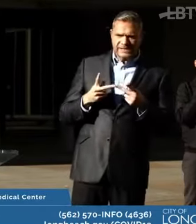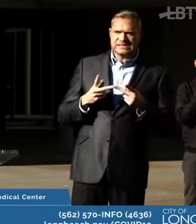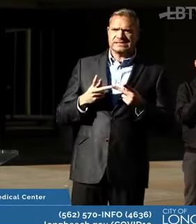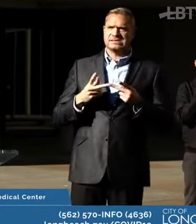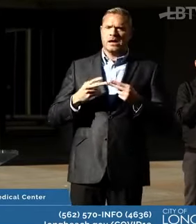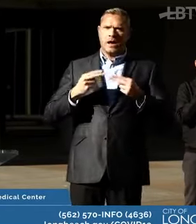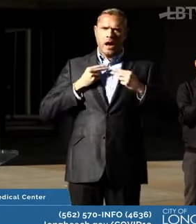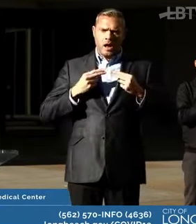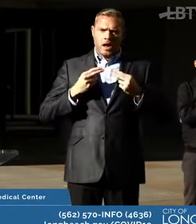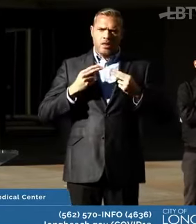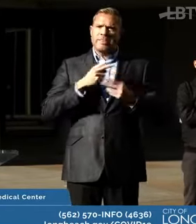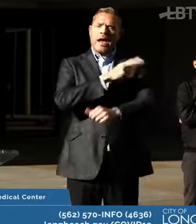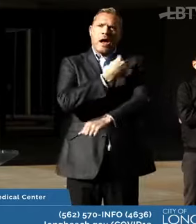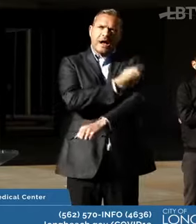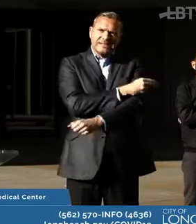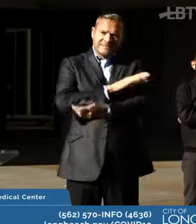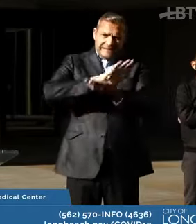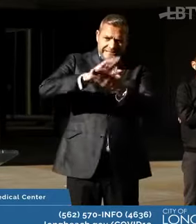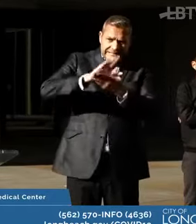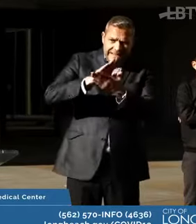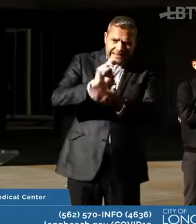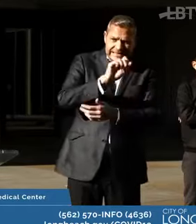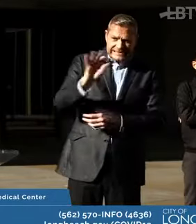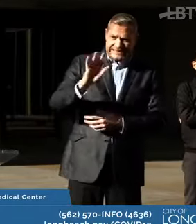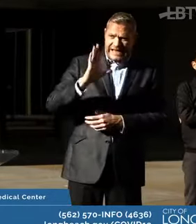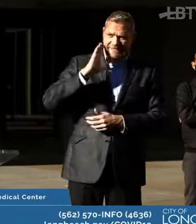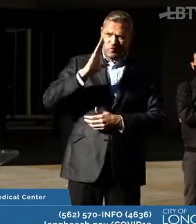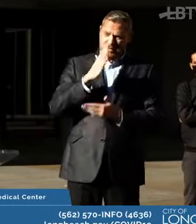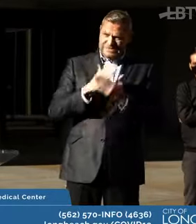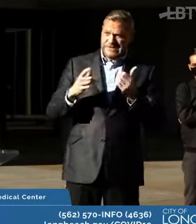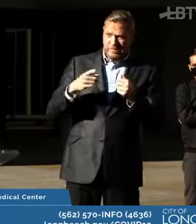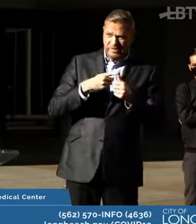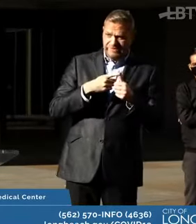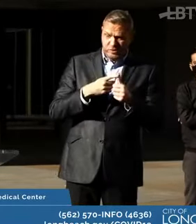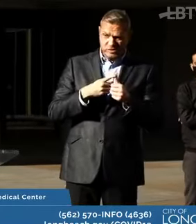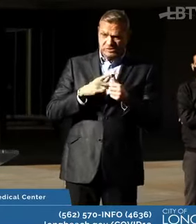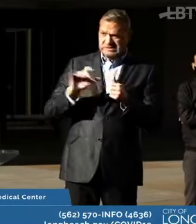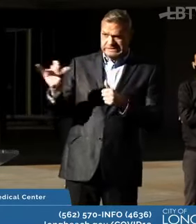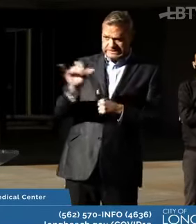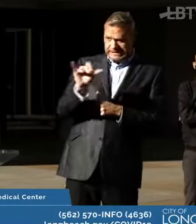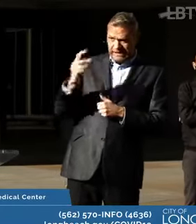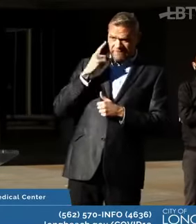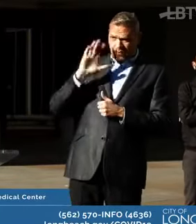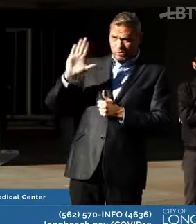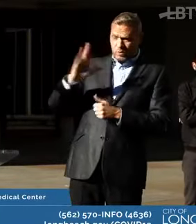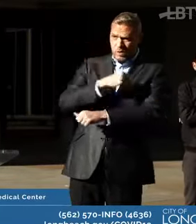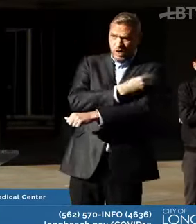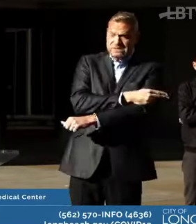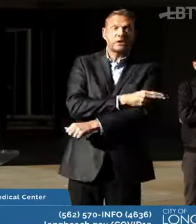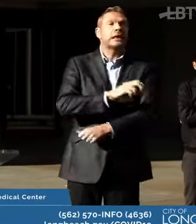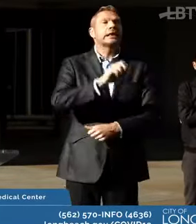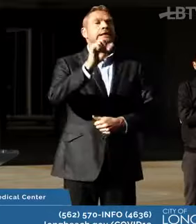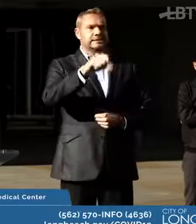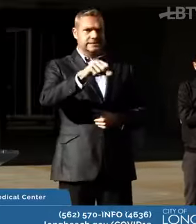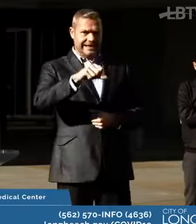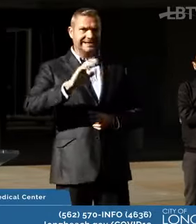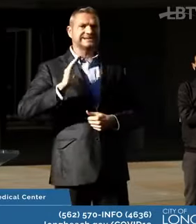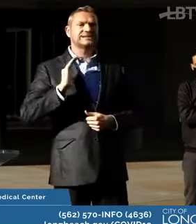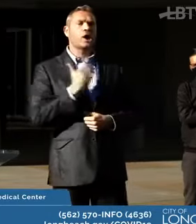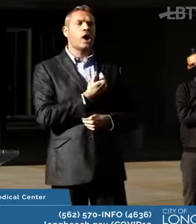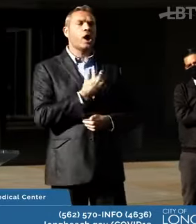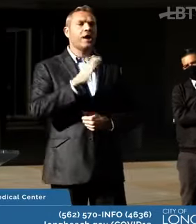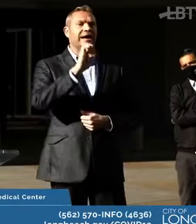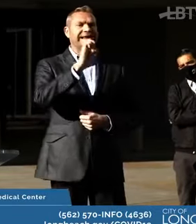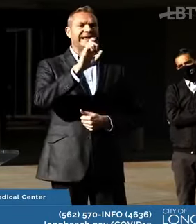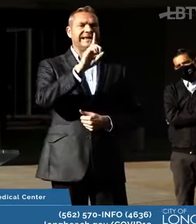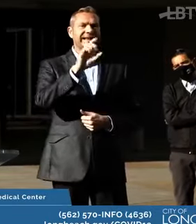the vaccine. Is that the case at Long Beach hospitals? Yes, our EVS employees are included in that list